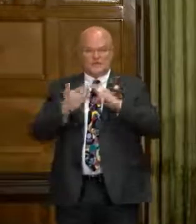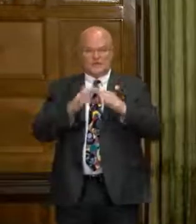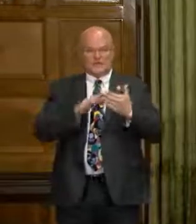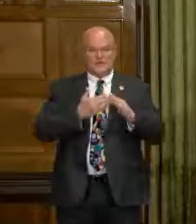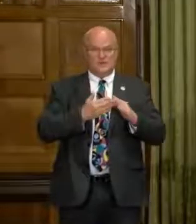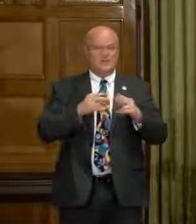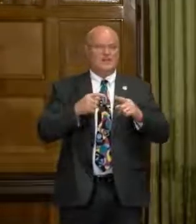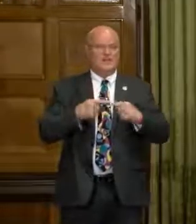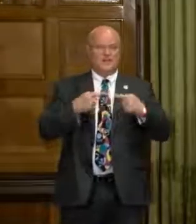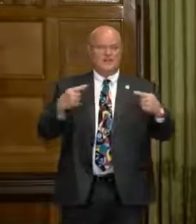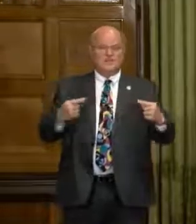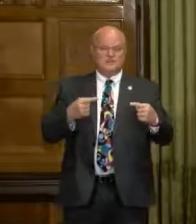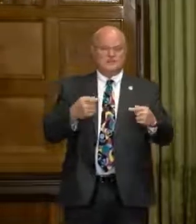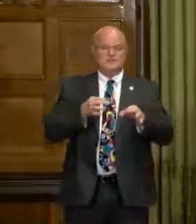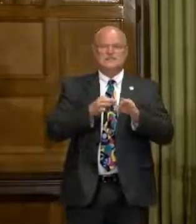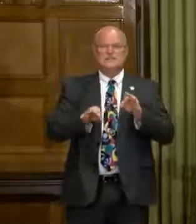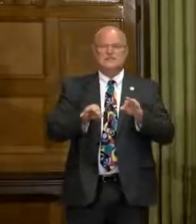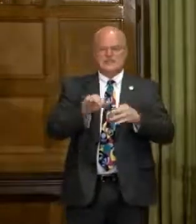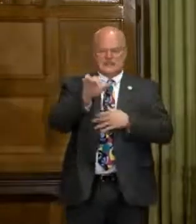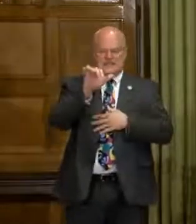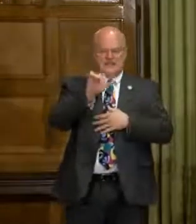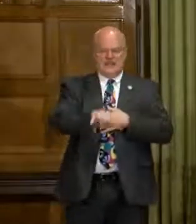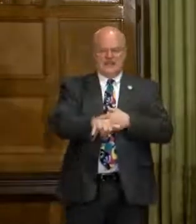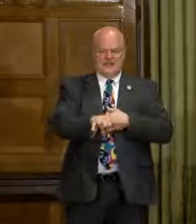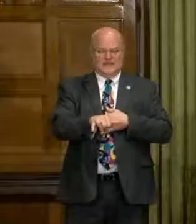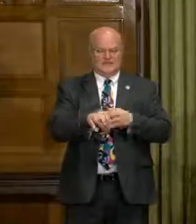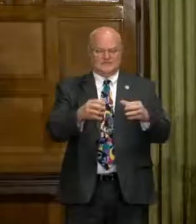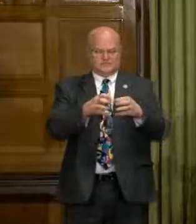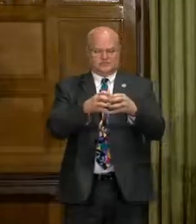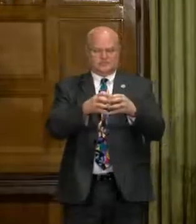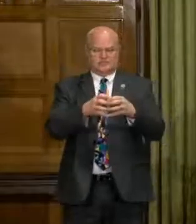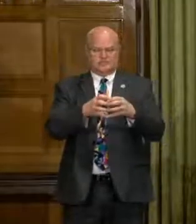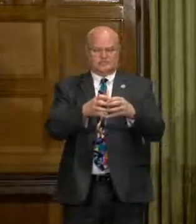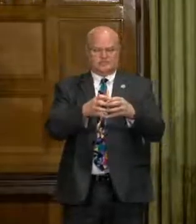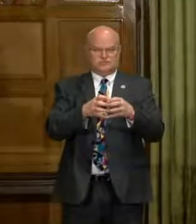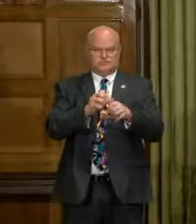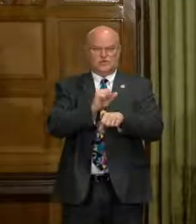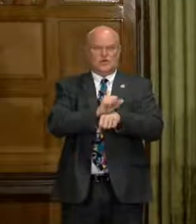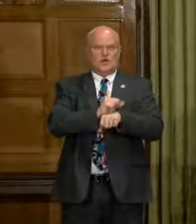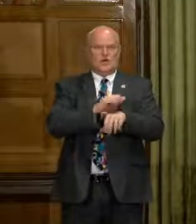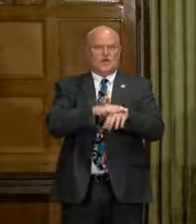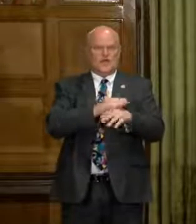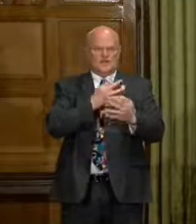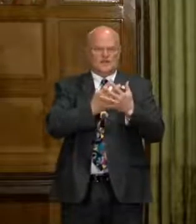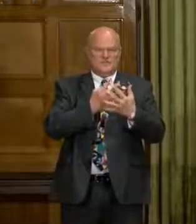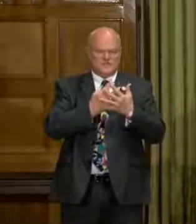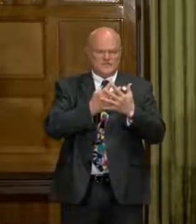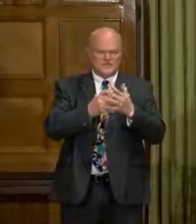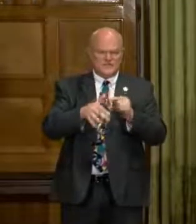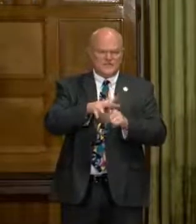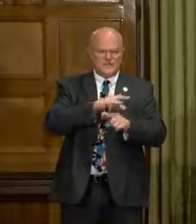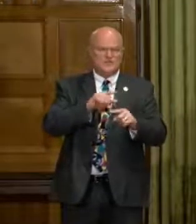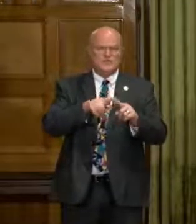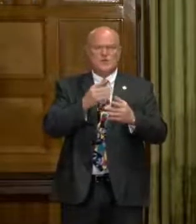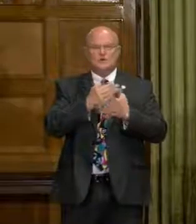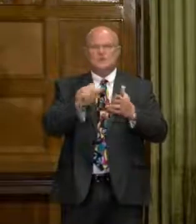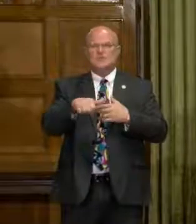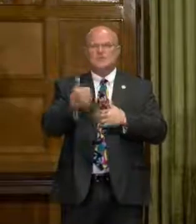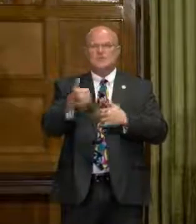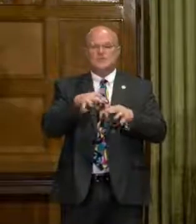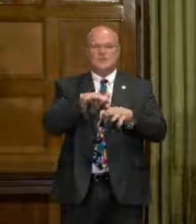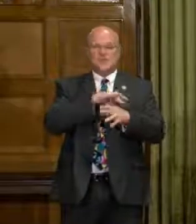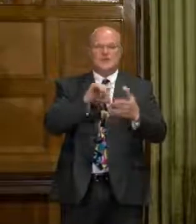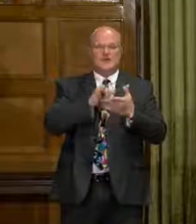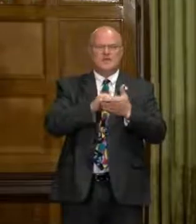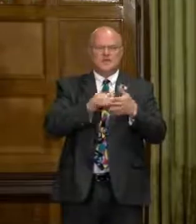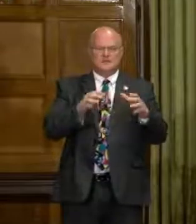community versus simply that we might be working in the prison environment or in some other